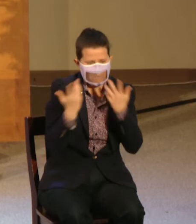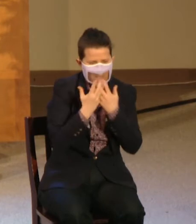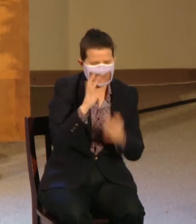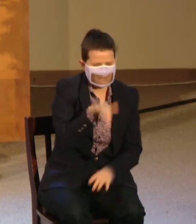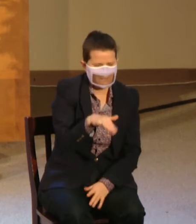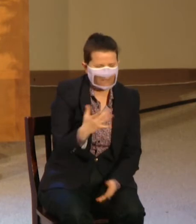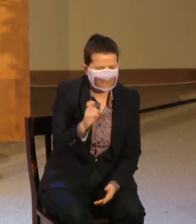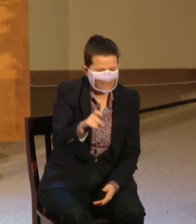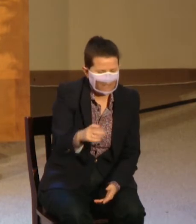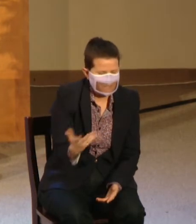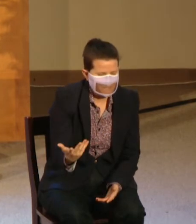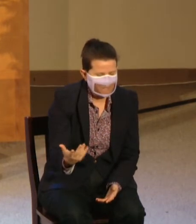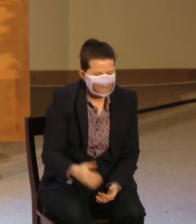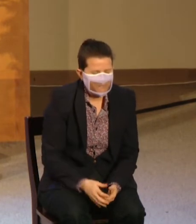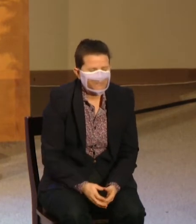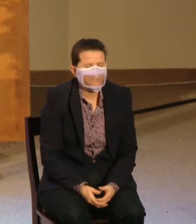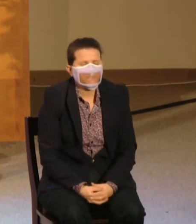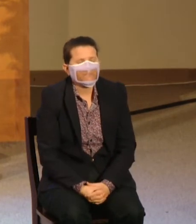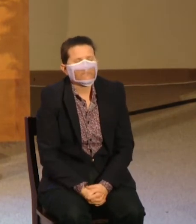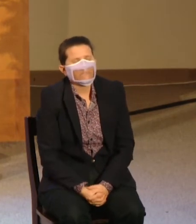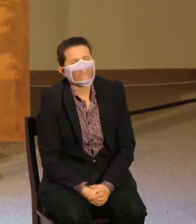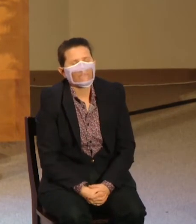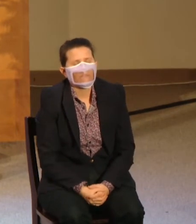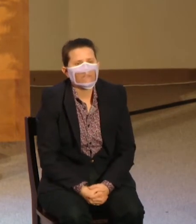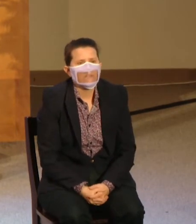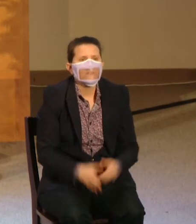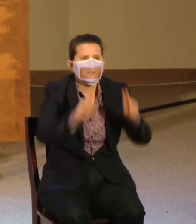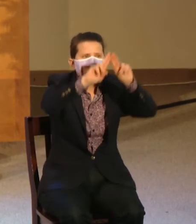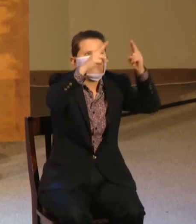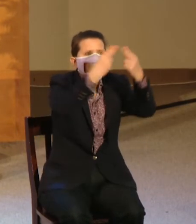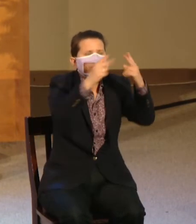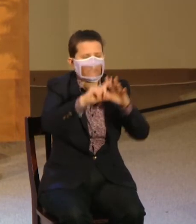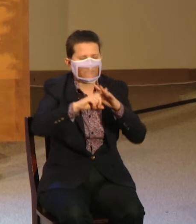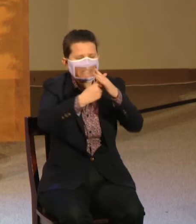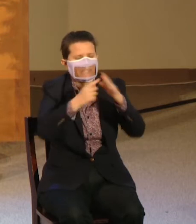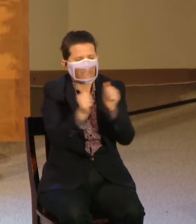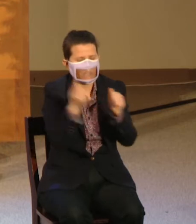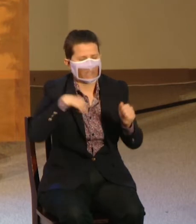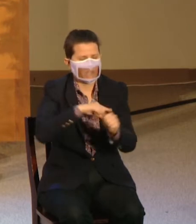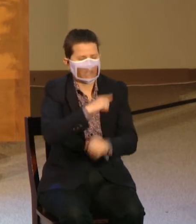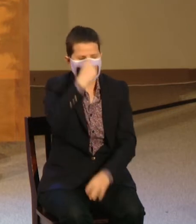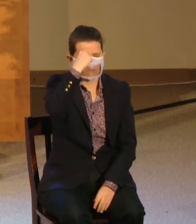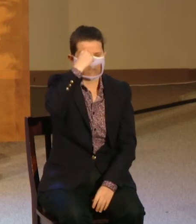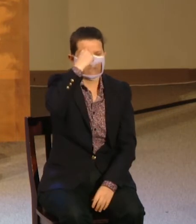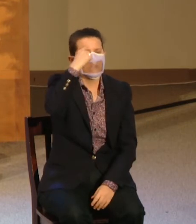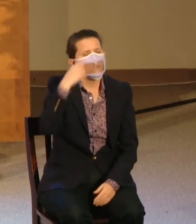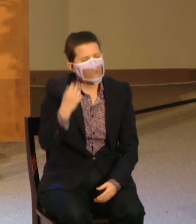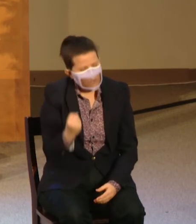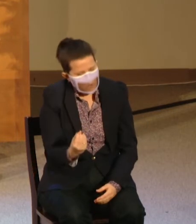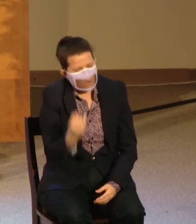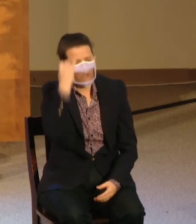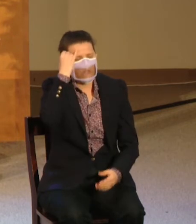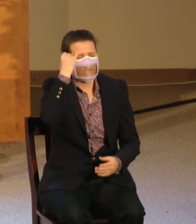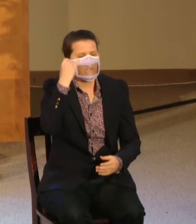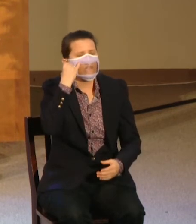Because everything in the universe begins first in our mind. And if you believe it's possible, it can be.